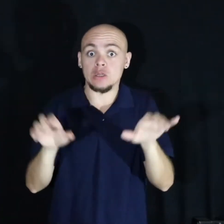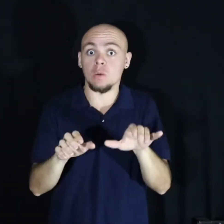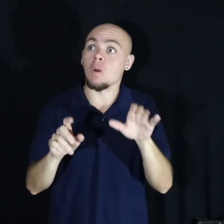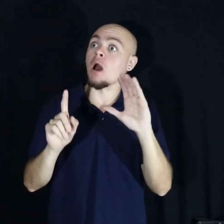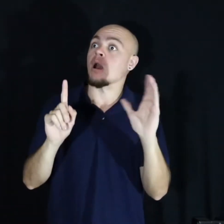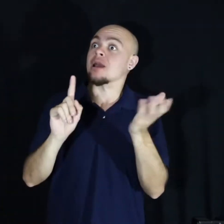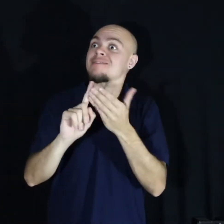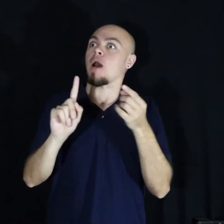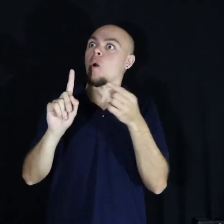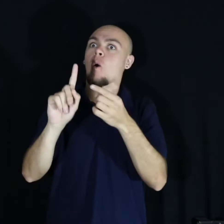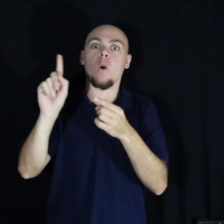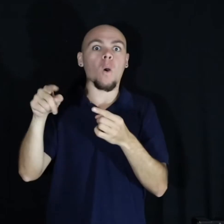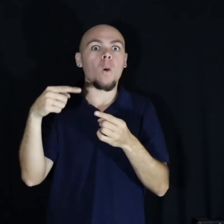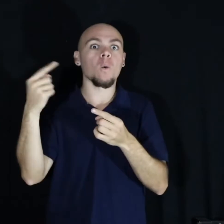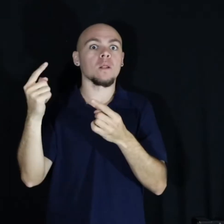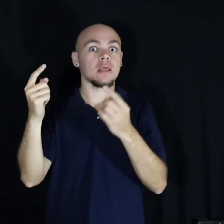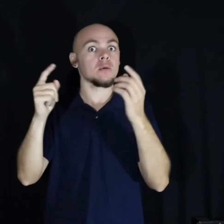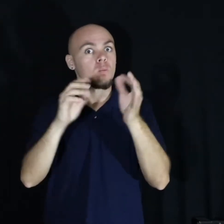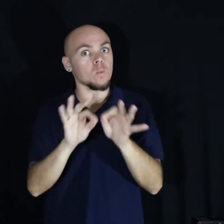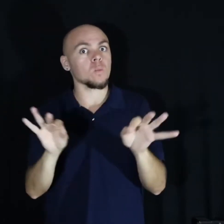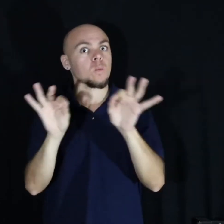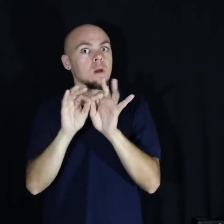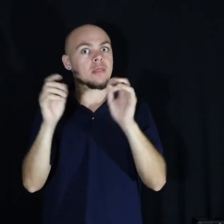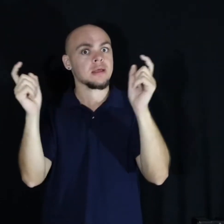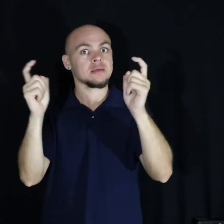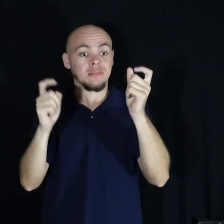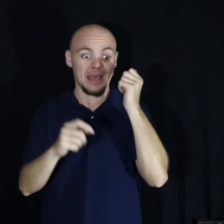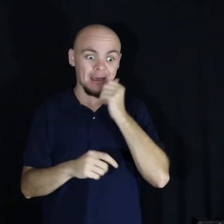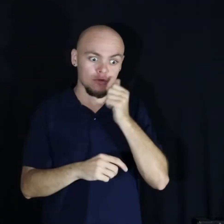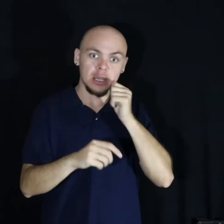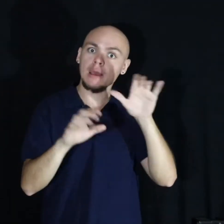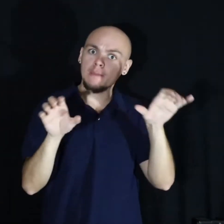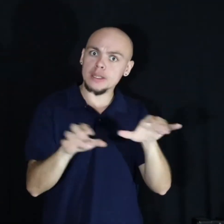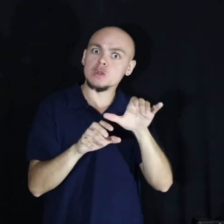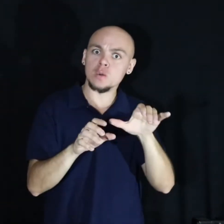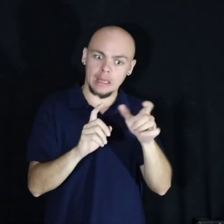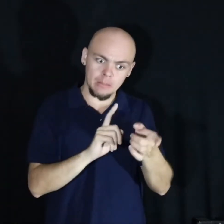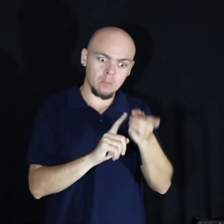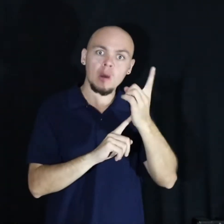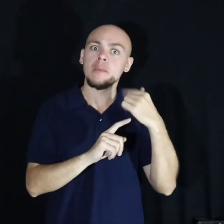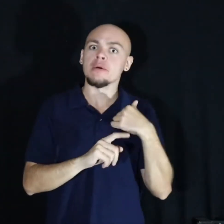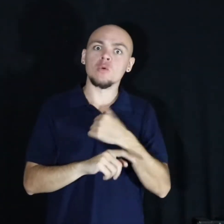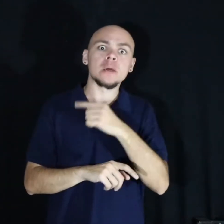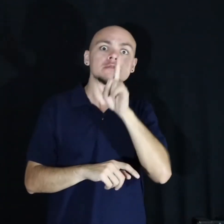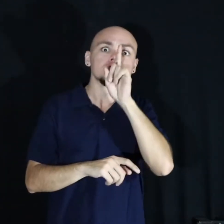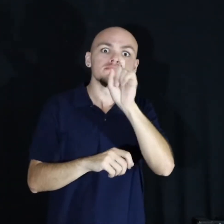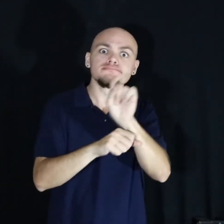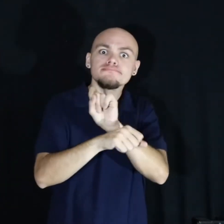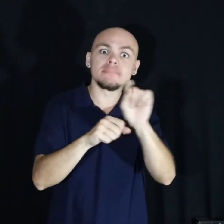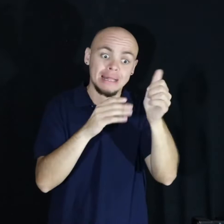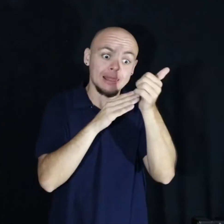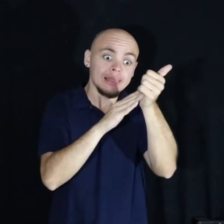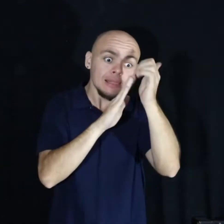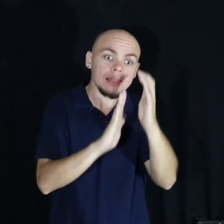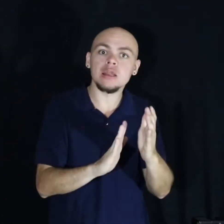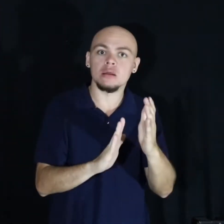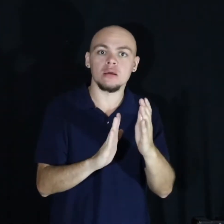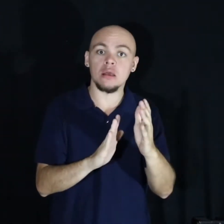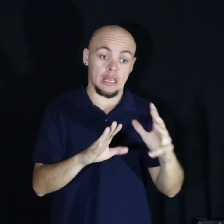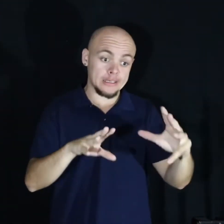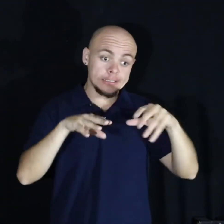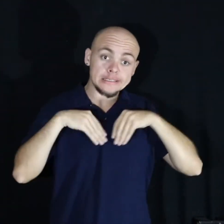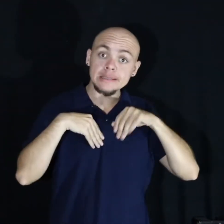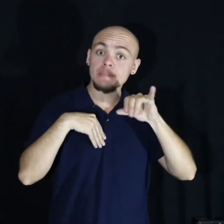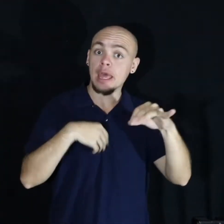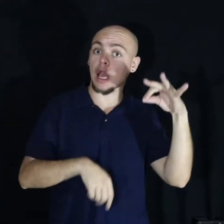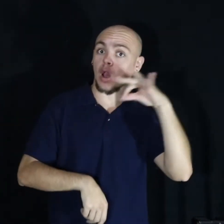things we're celebrating. And we start to devalue the things that we can do every day. And we start to take moments where we truly are a leader, and we don't let ourselves take credit for it,